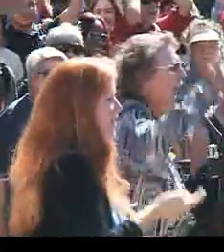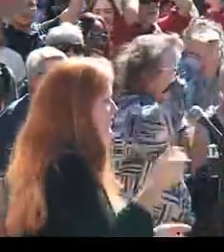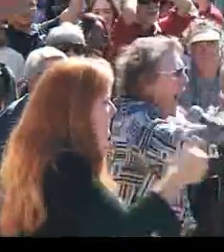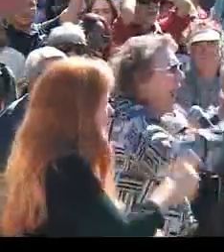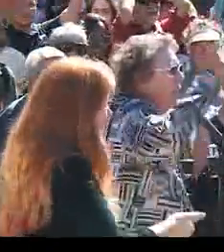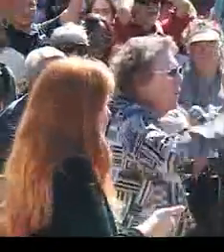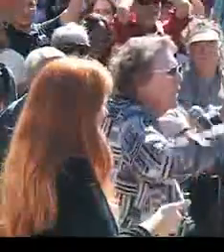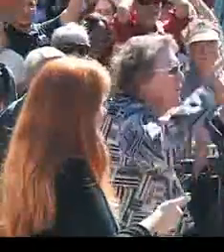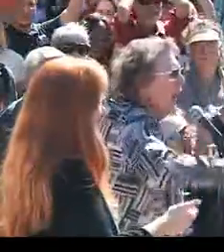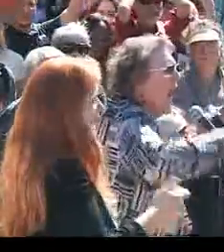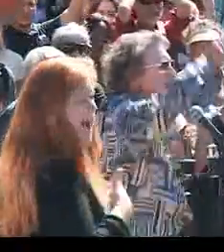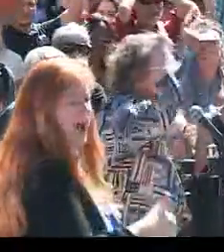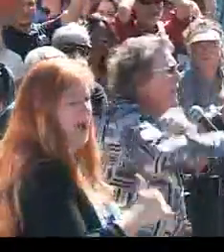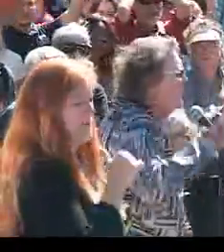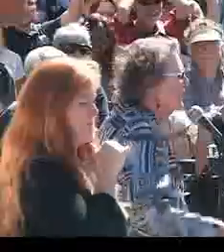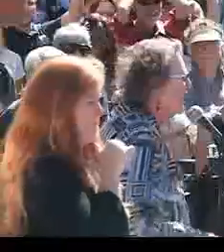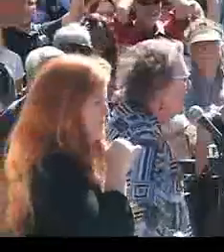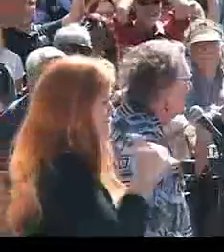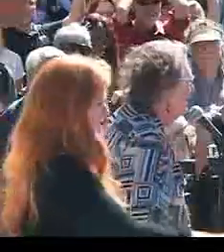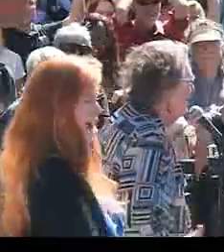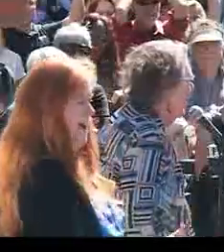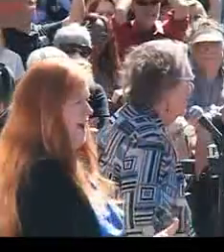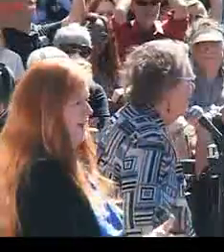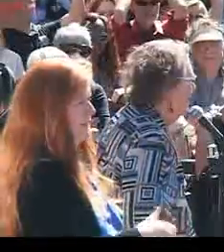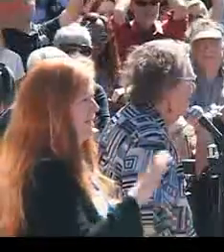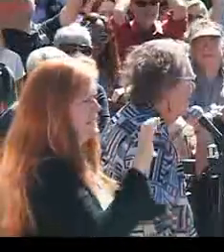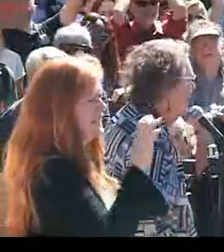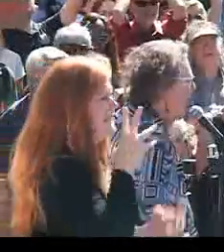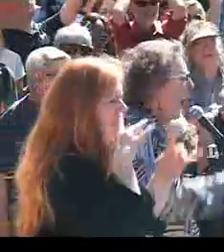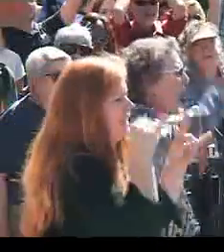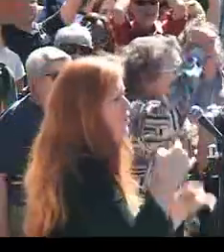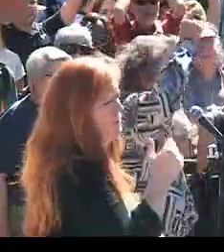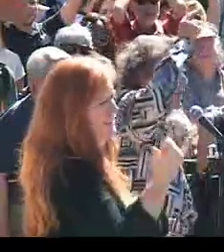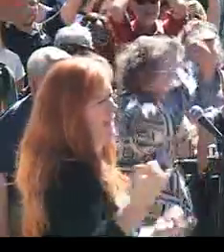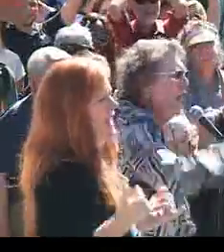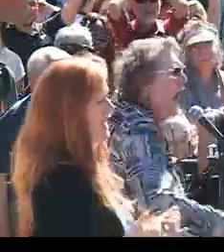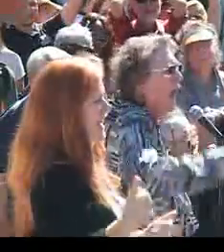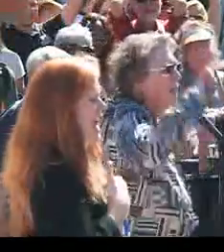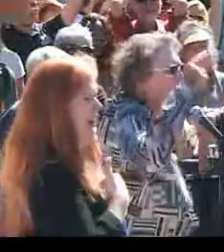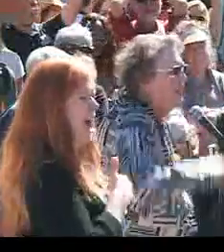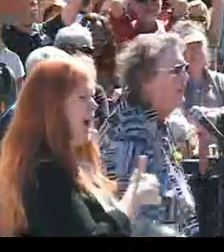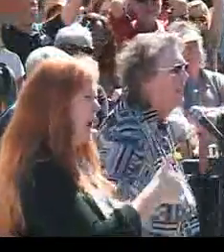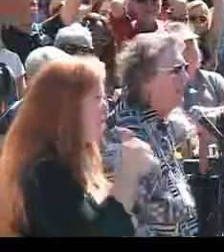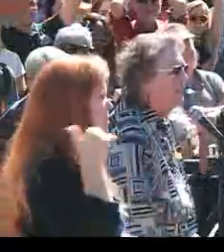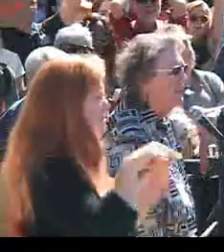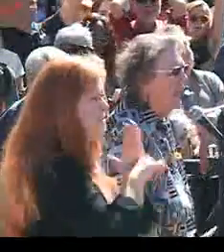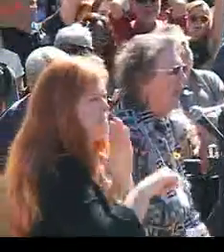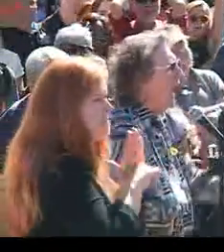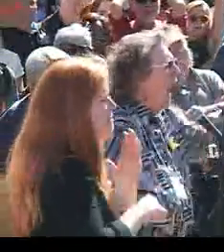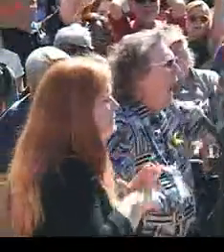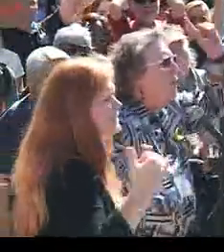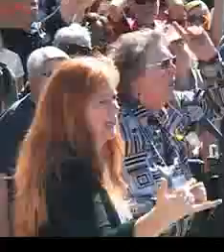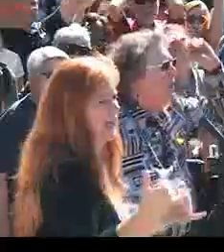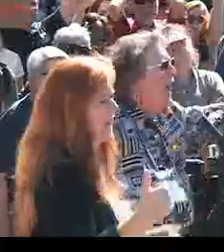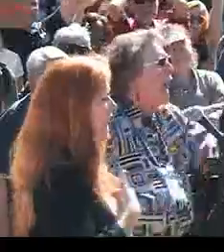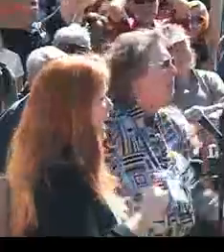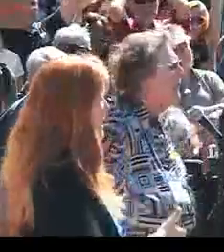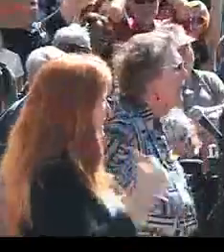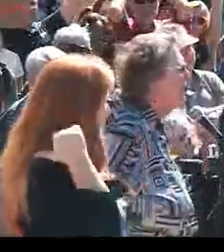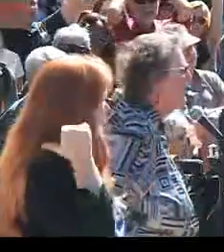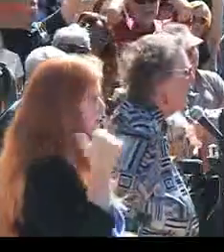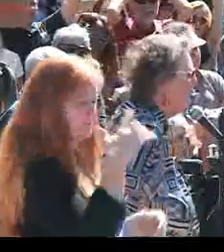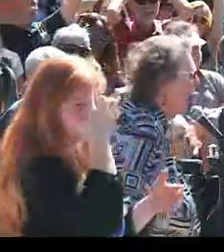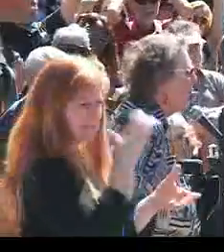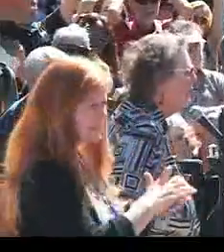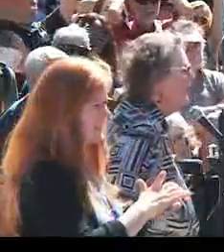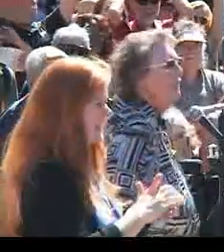say to yourself, I will not be cynical today. I will not be cynical today. I will not